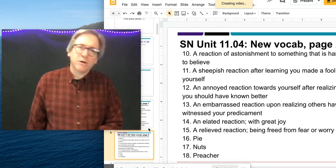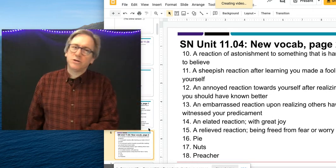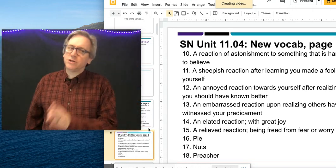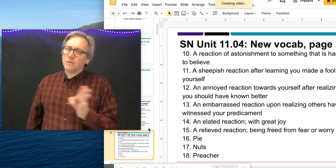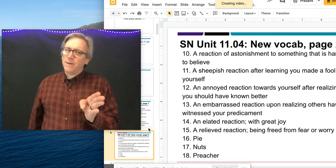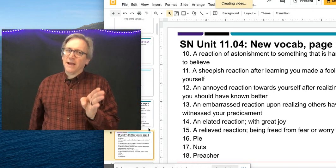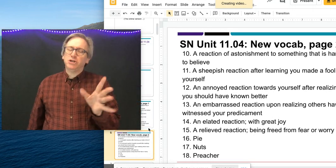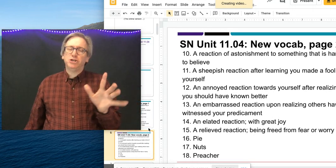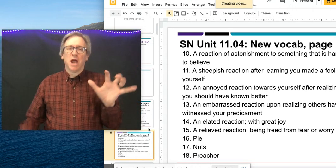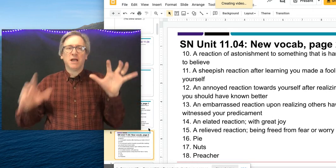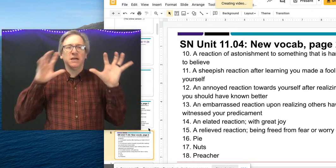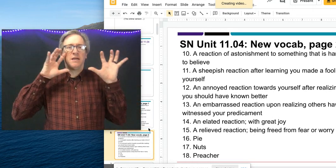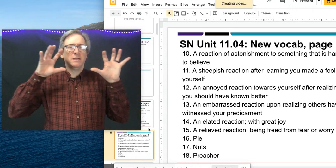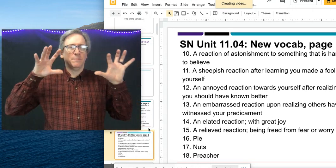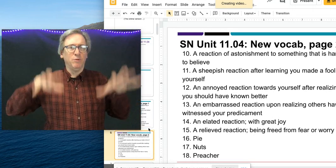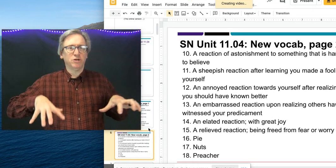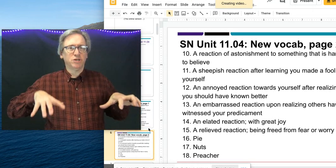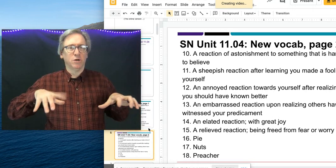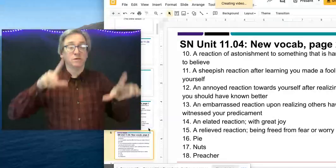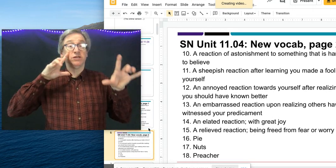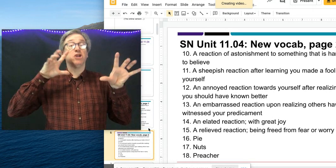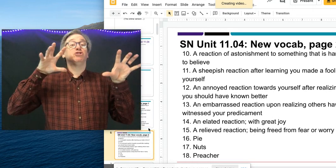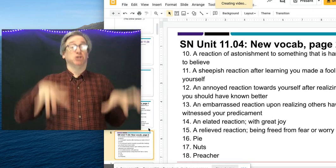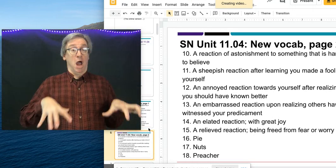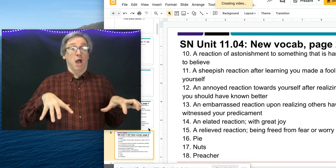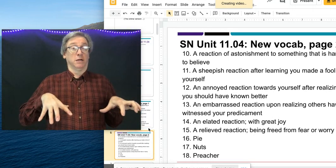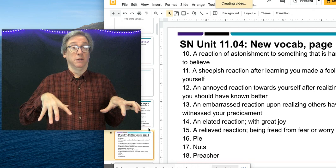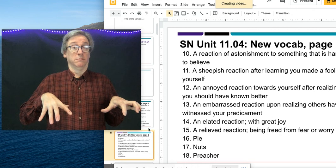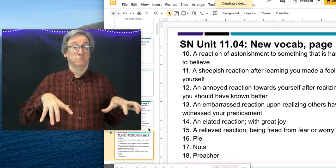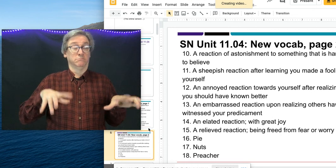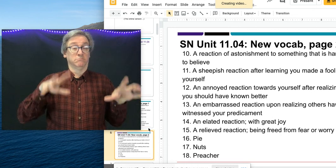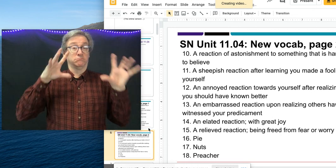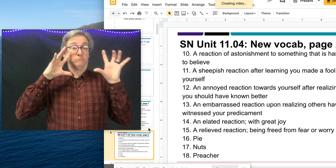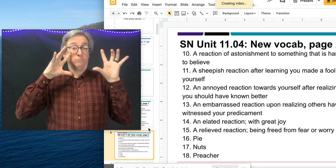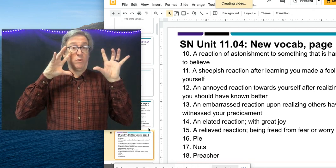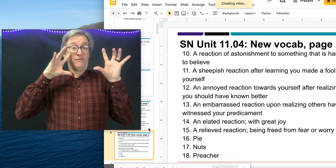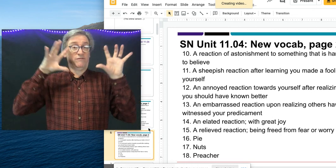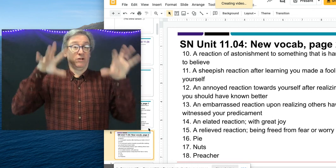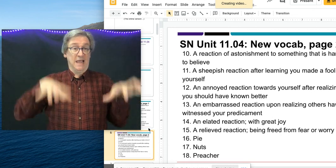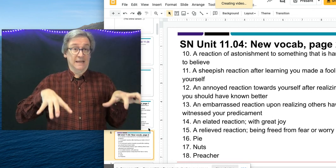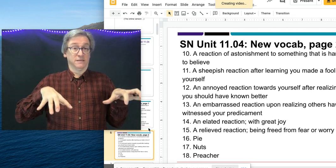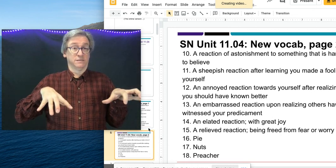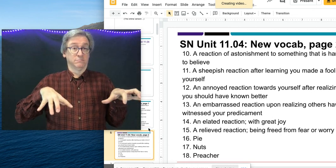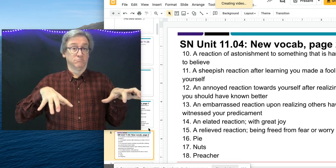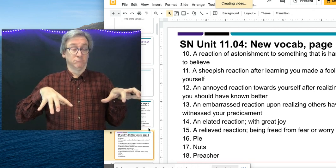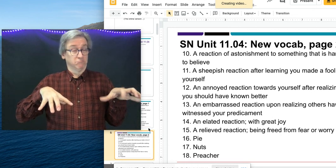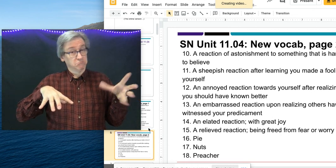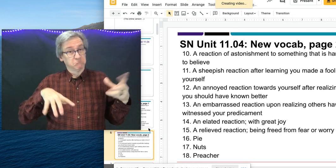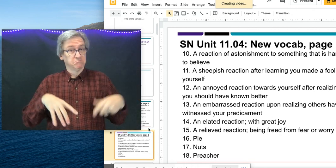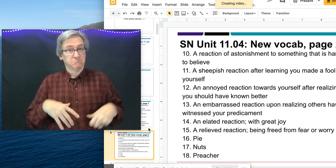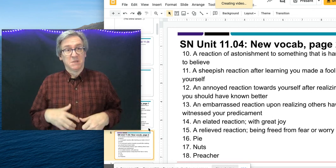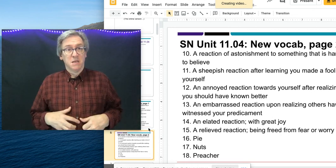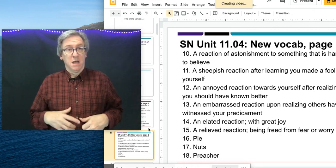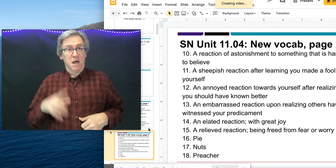Yeah, jump back. Shock. The book shows shock with full hands.